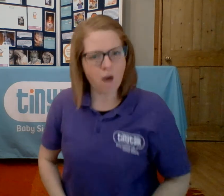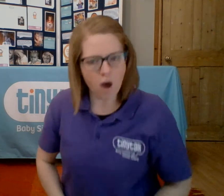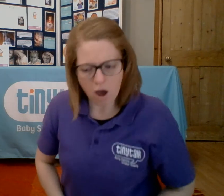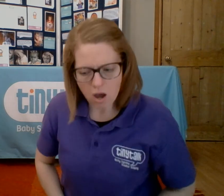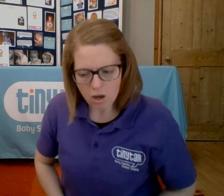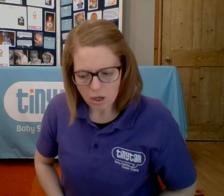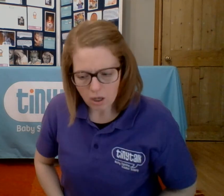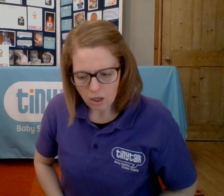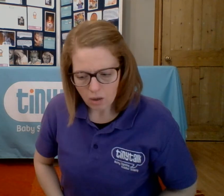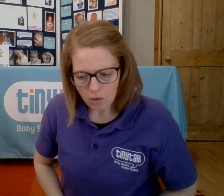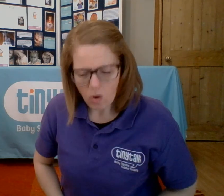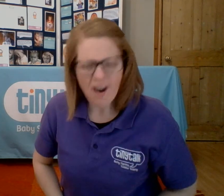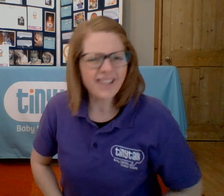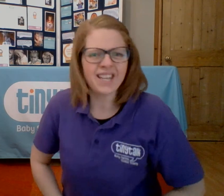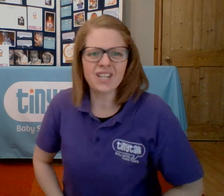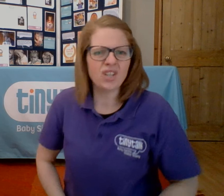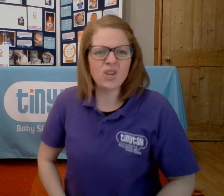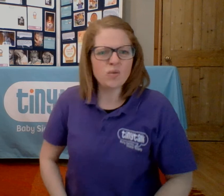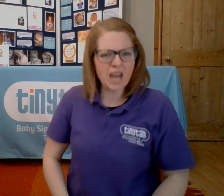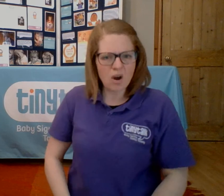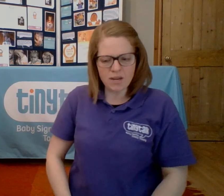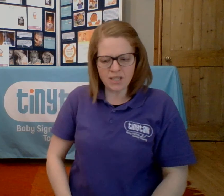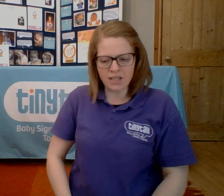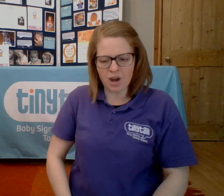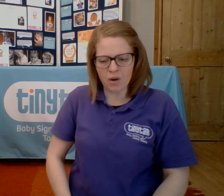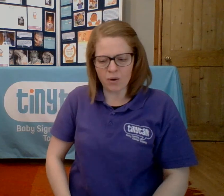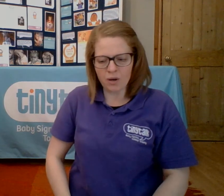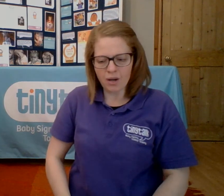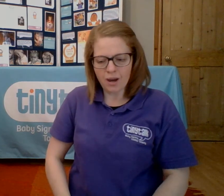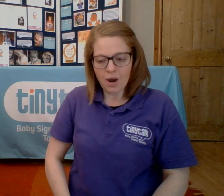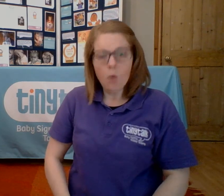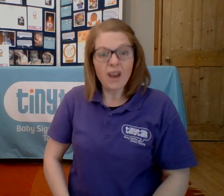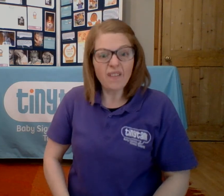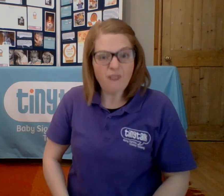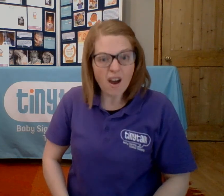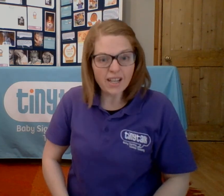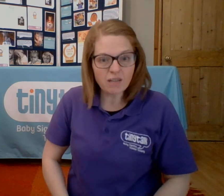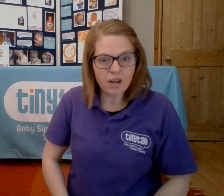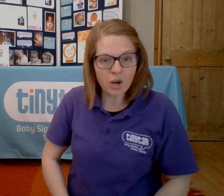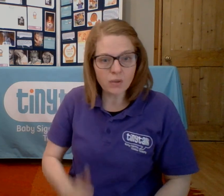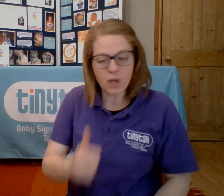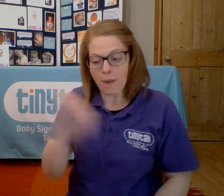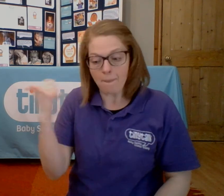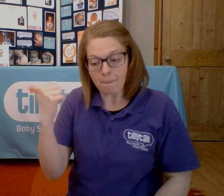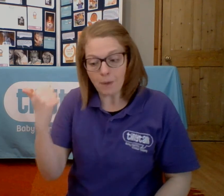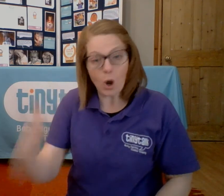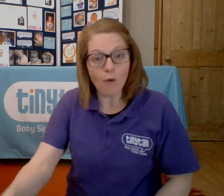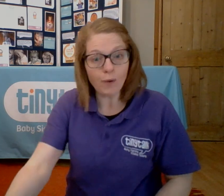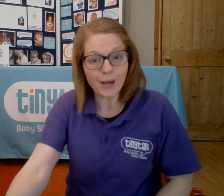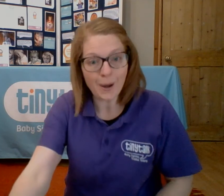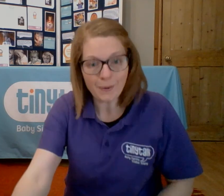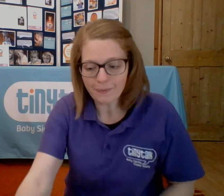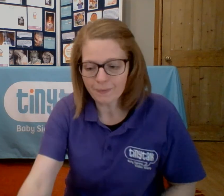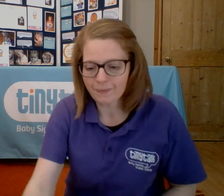Fur? Why didn't you tell me so? We'll find her in no time. Off we go.